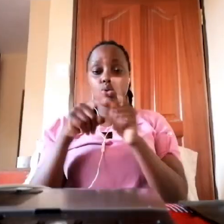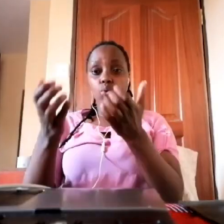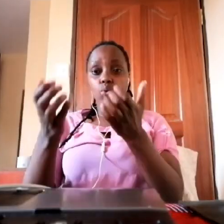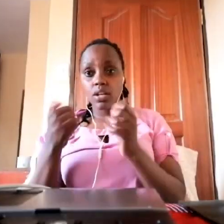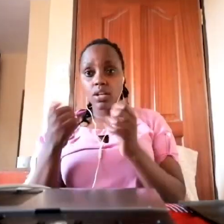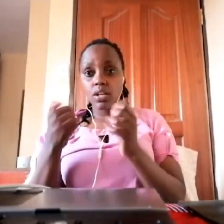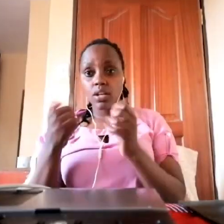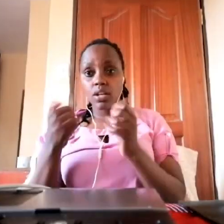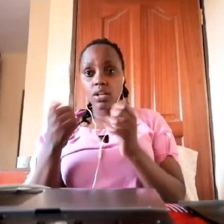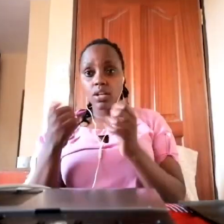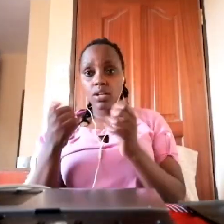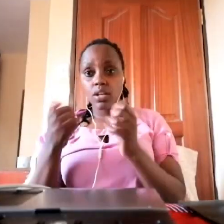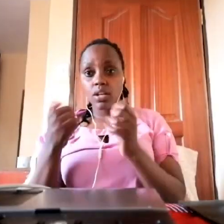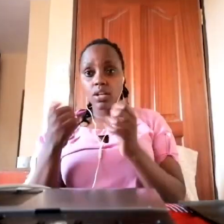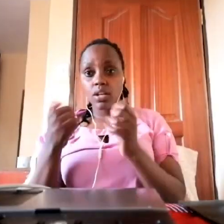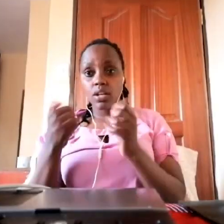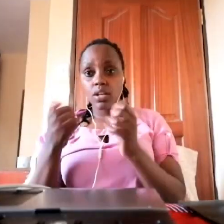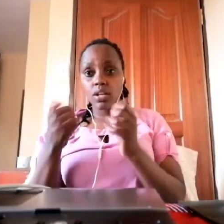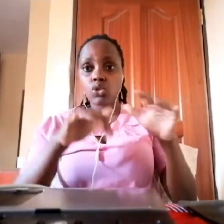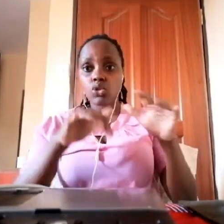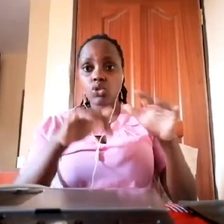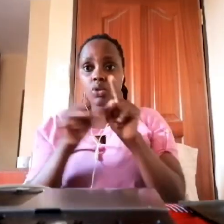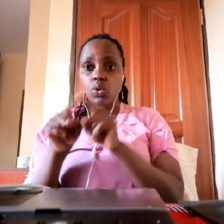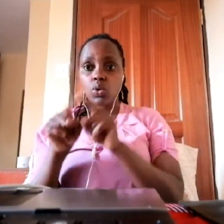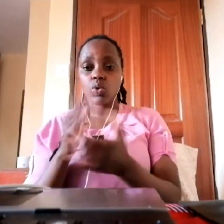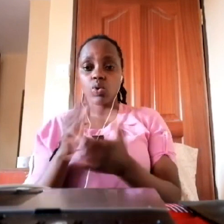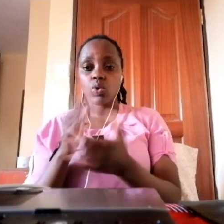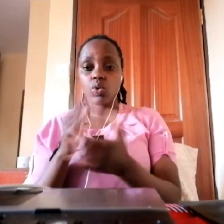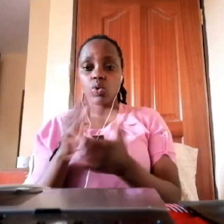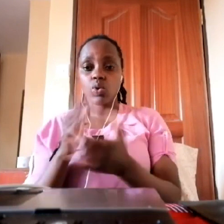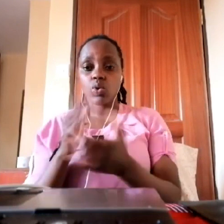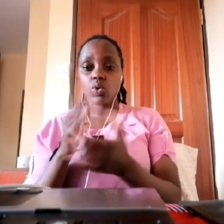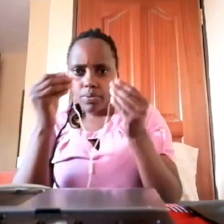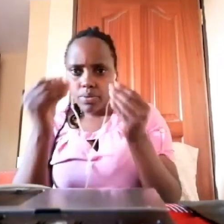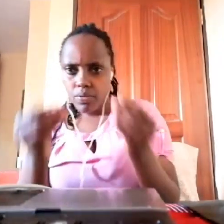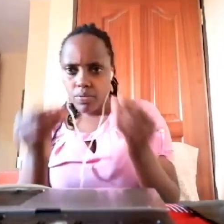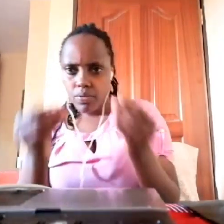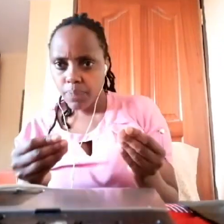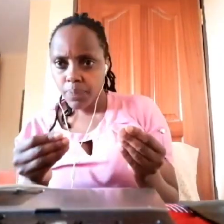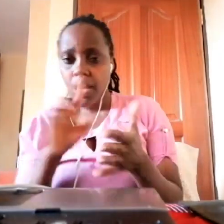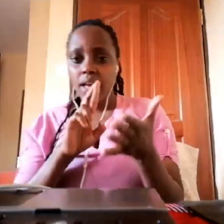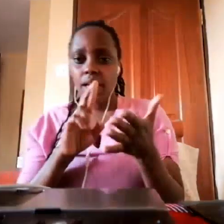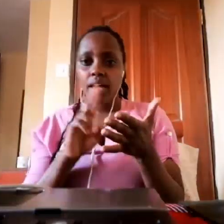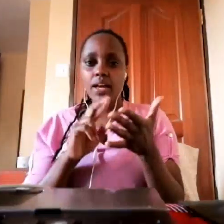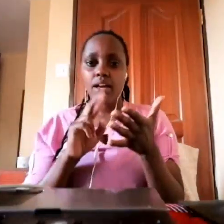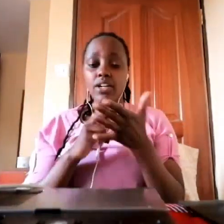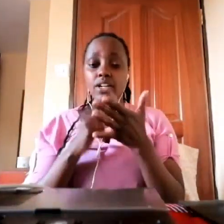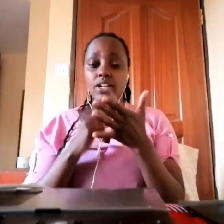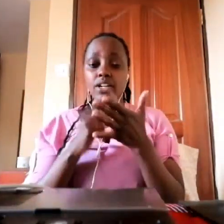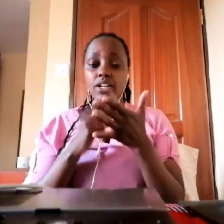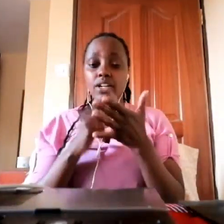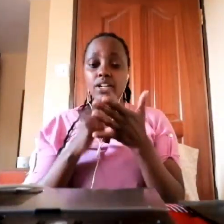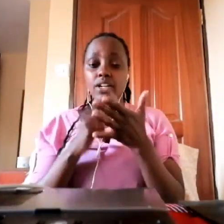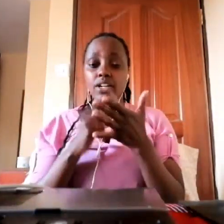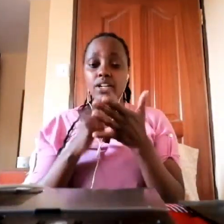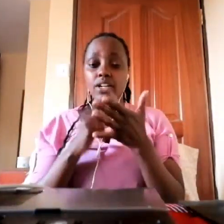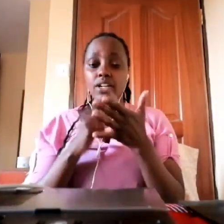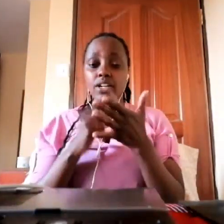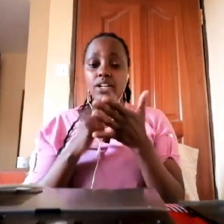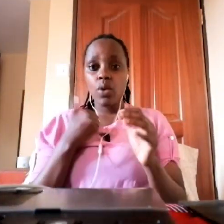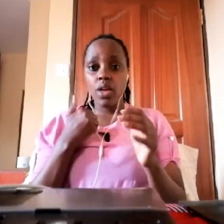advocacy workshops. And sometimes we do not even provide resources. We think we should organize